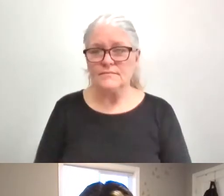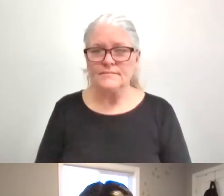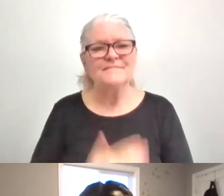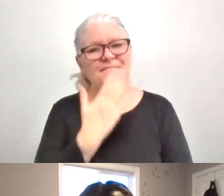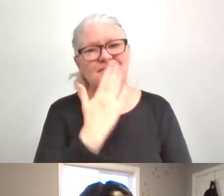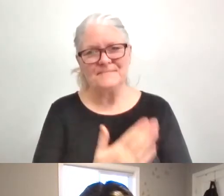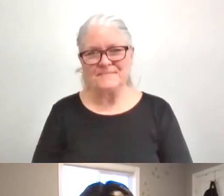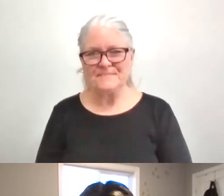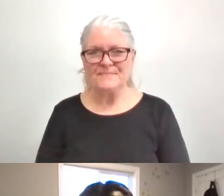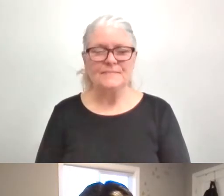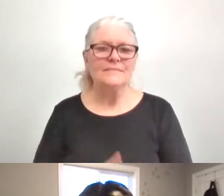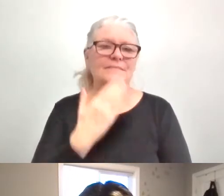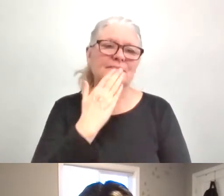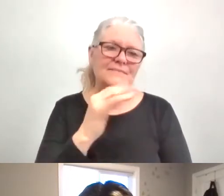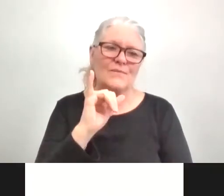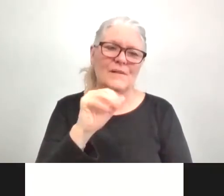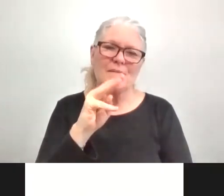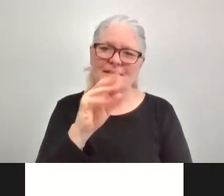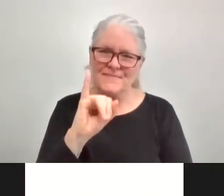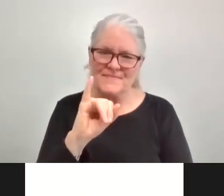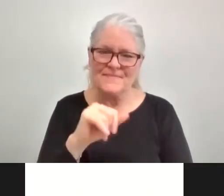Thank you, Imani. Up next, we have